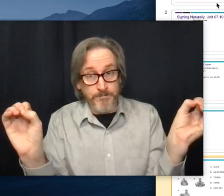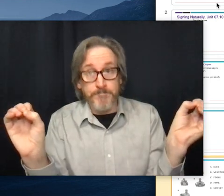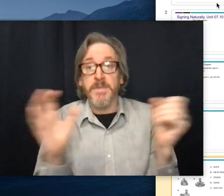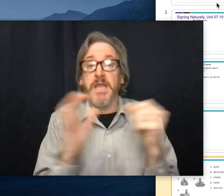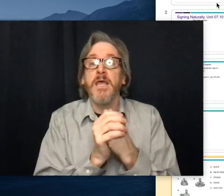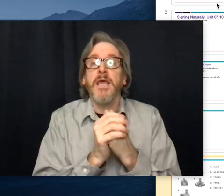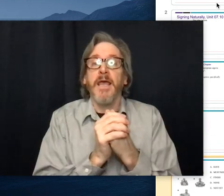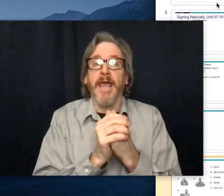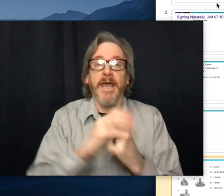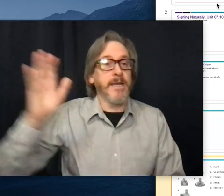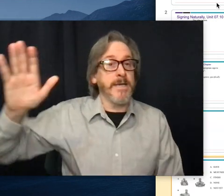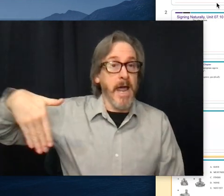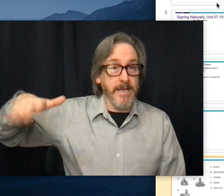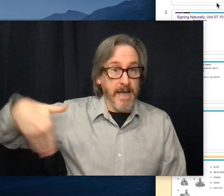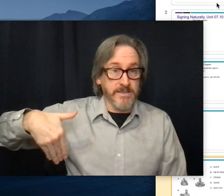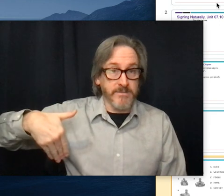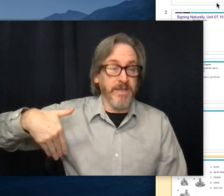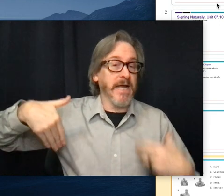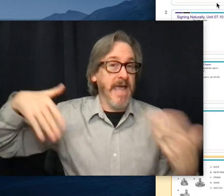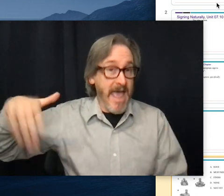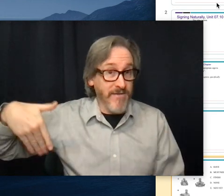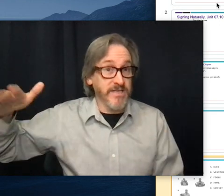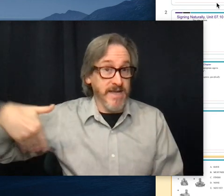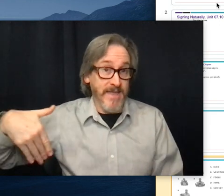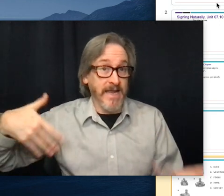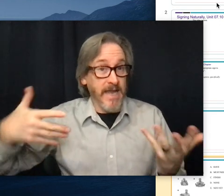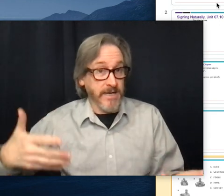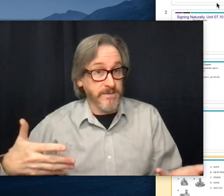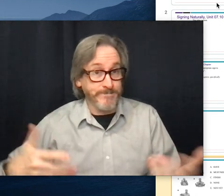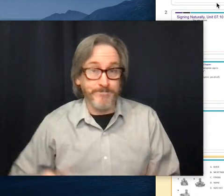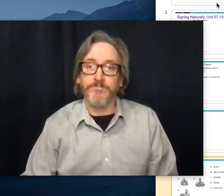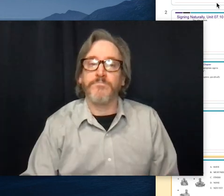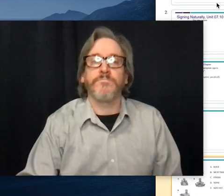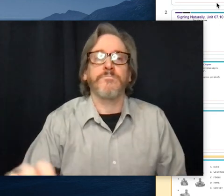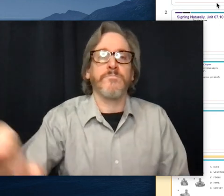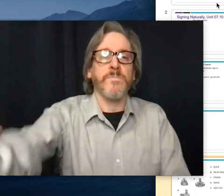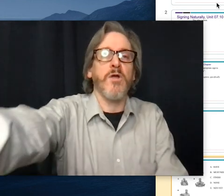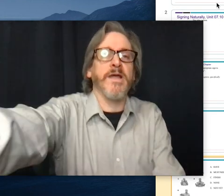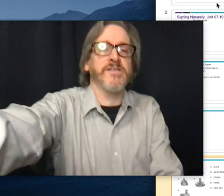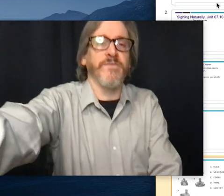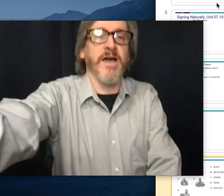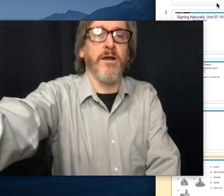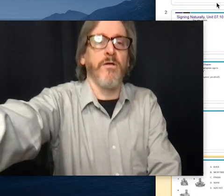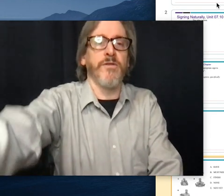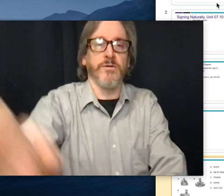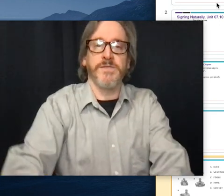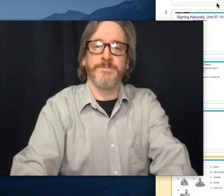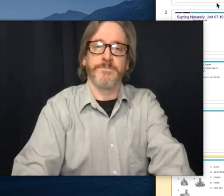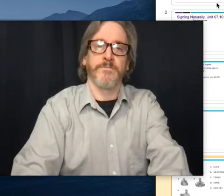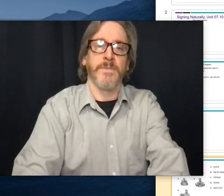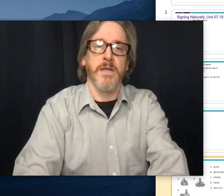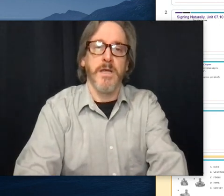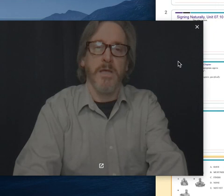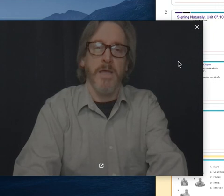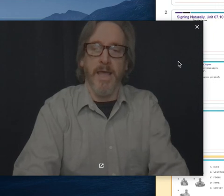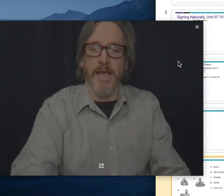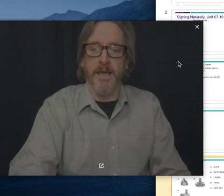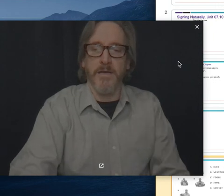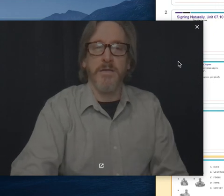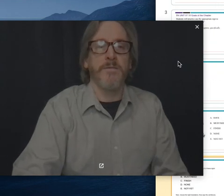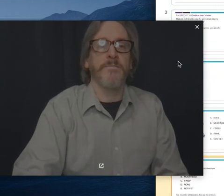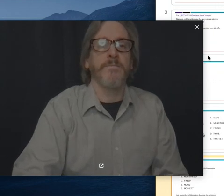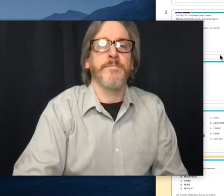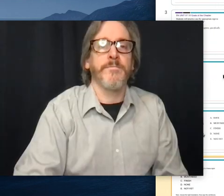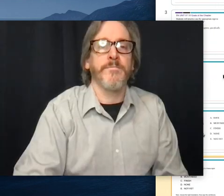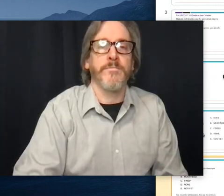none. And not yet, meaning I haven't done that yet. Okay, so we've got all those.